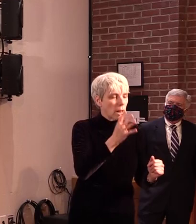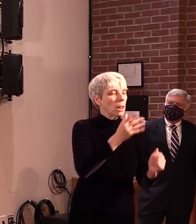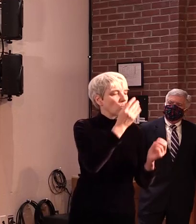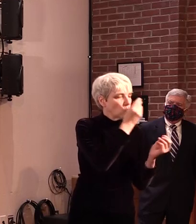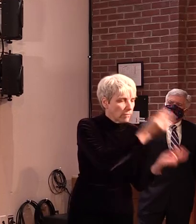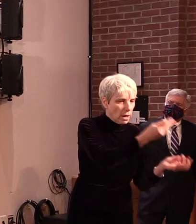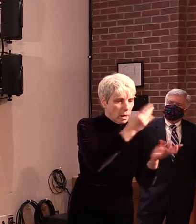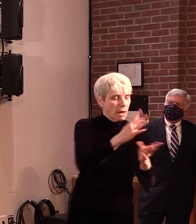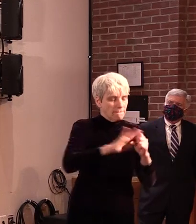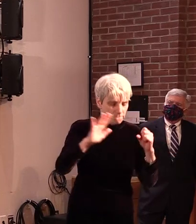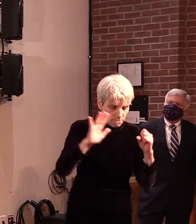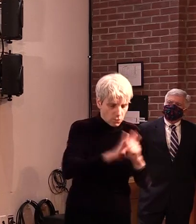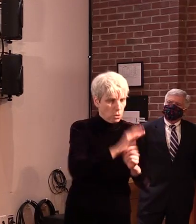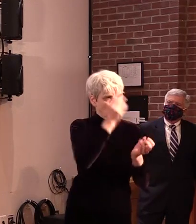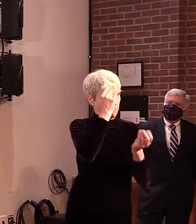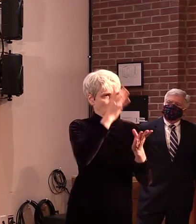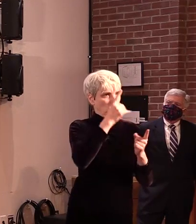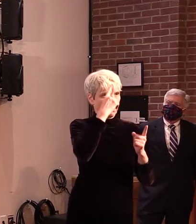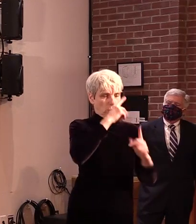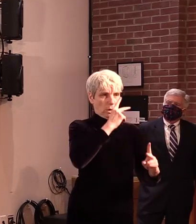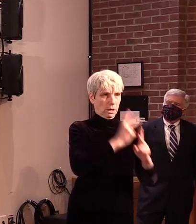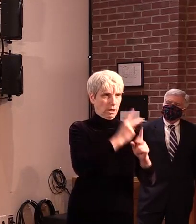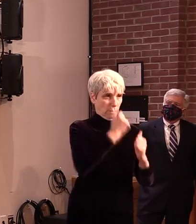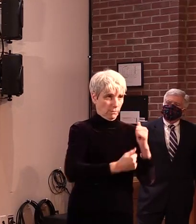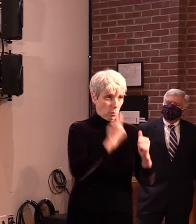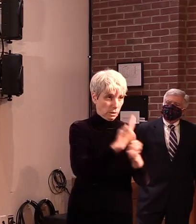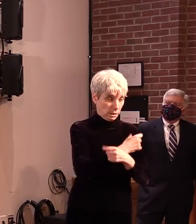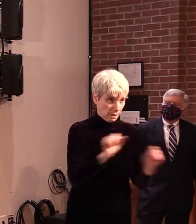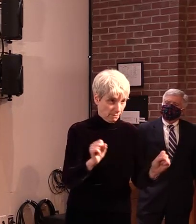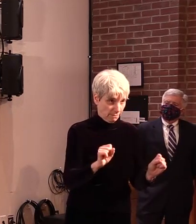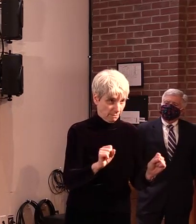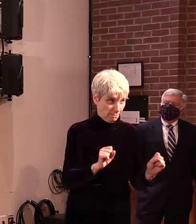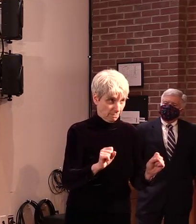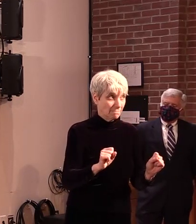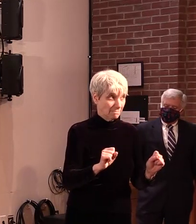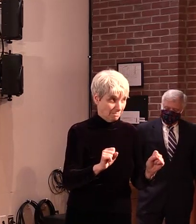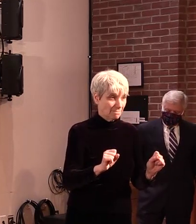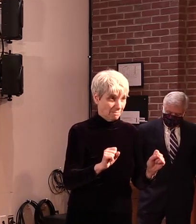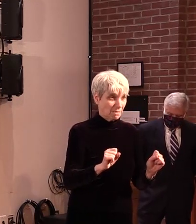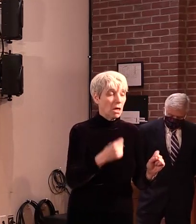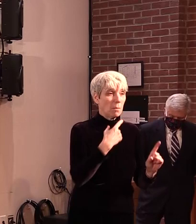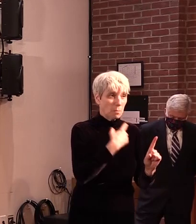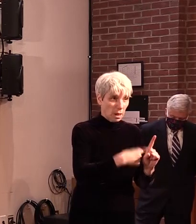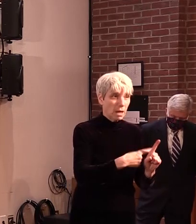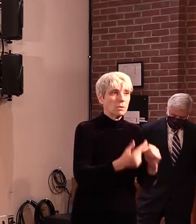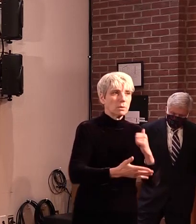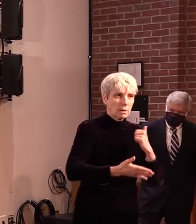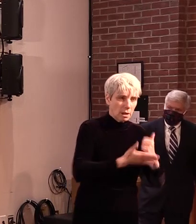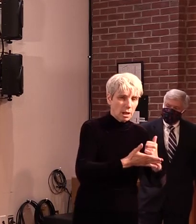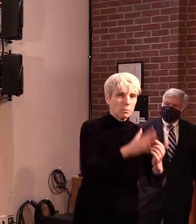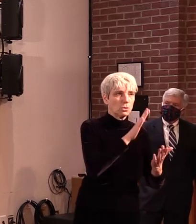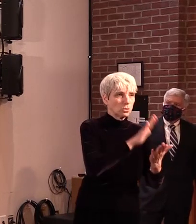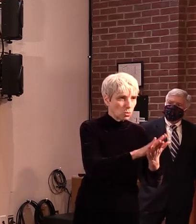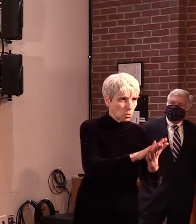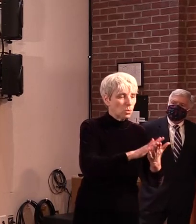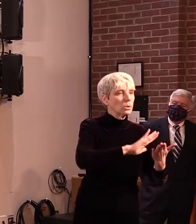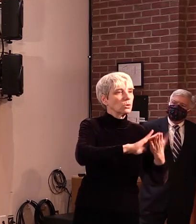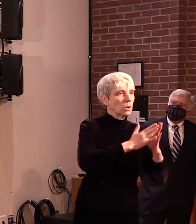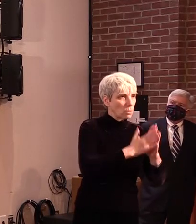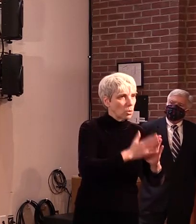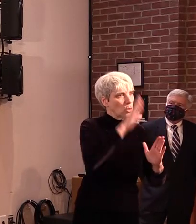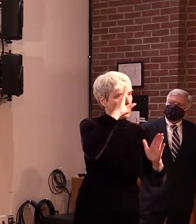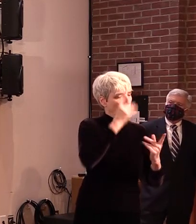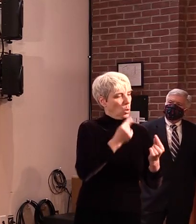to protect themselves and their loved ones and for communities and schools to take all the necessary actions. Well,